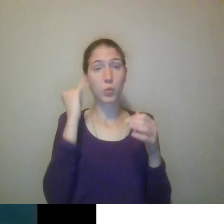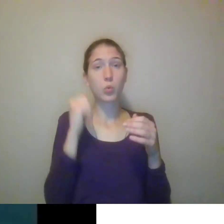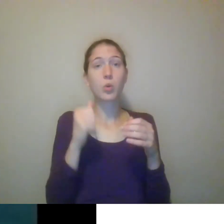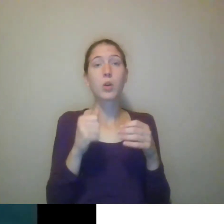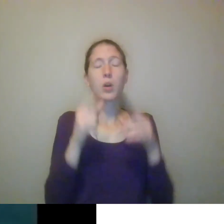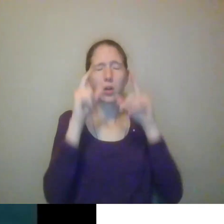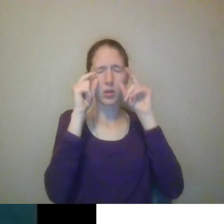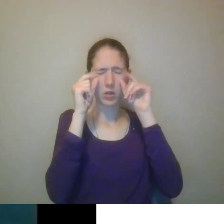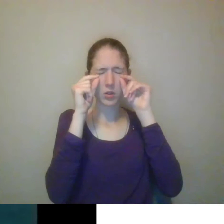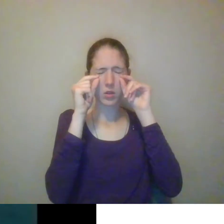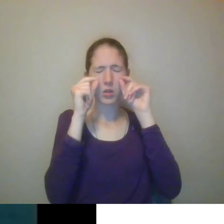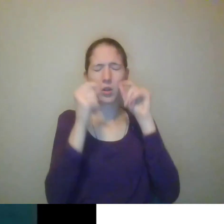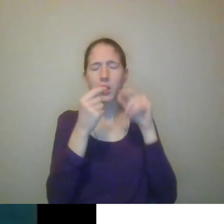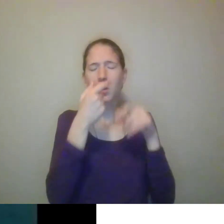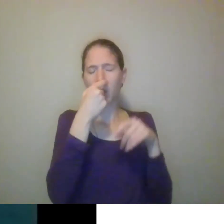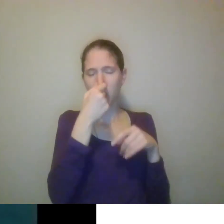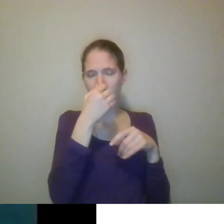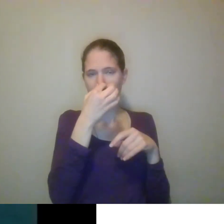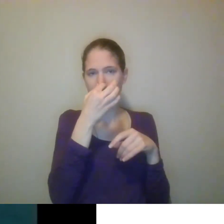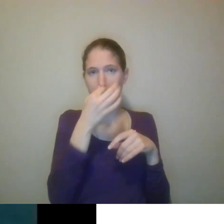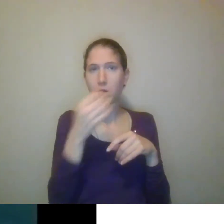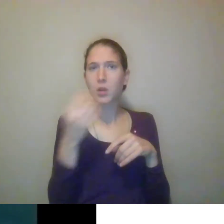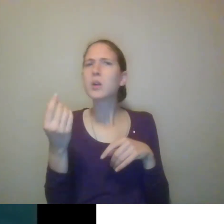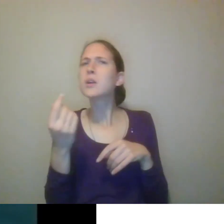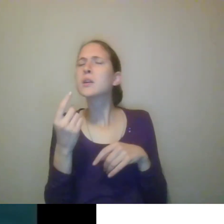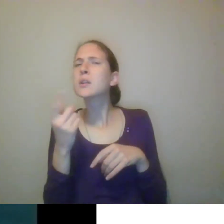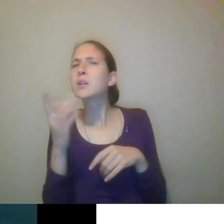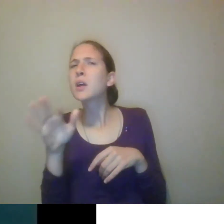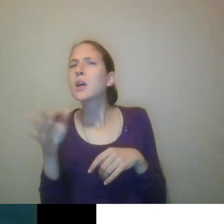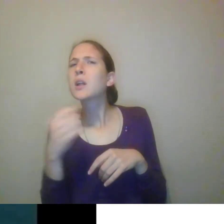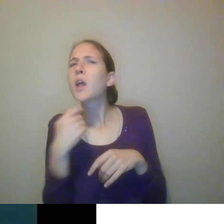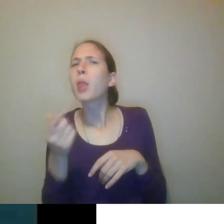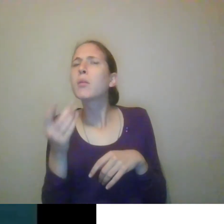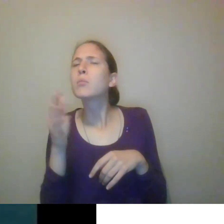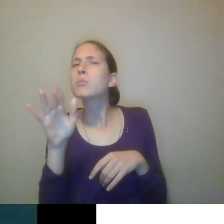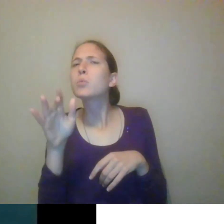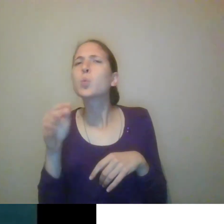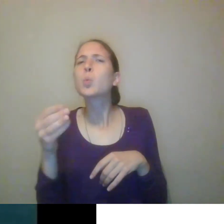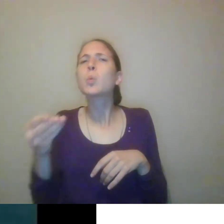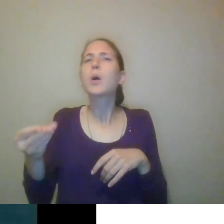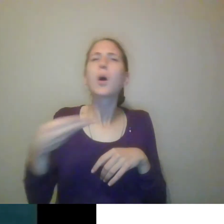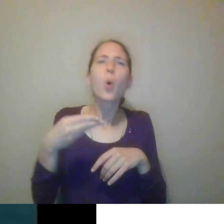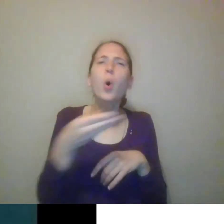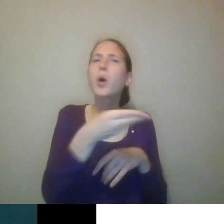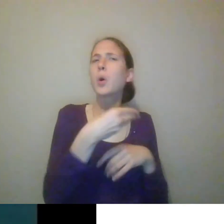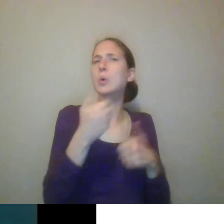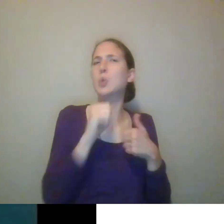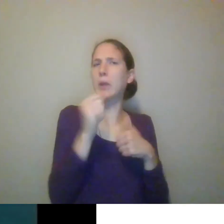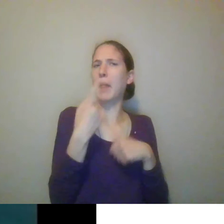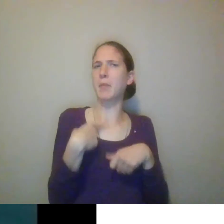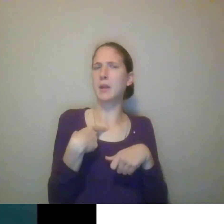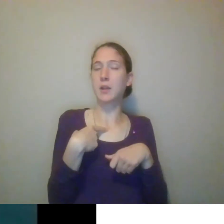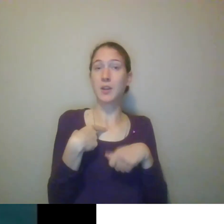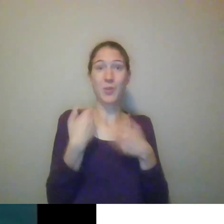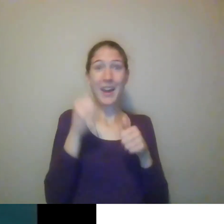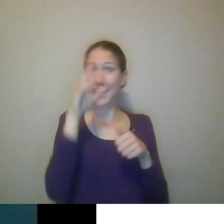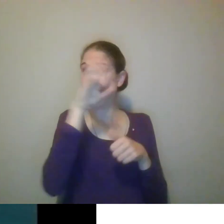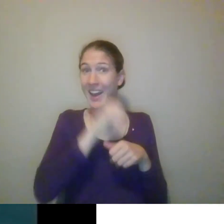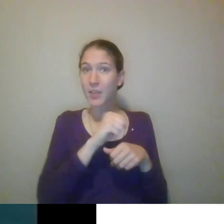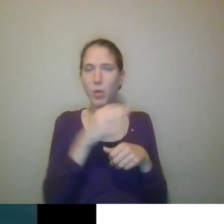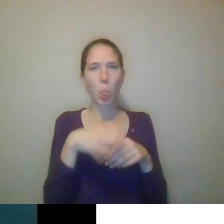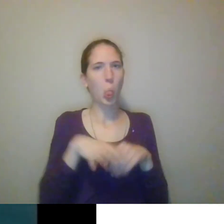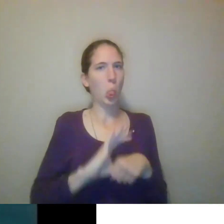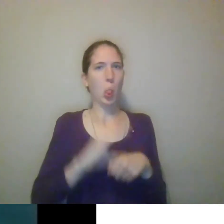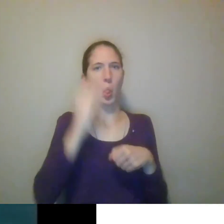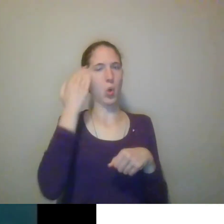have somebody give you the apple and have somebody give you the onion separately, you will not be able to tell them apart, because if they're small pieces,